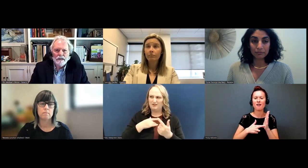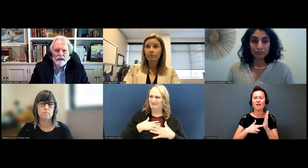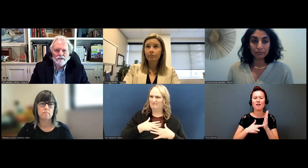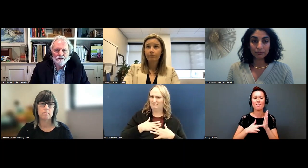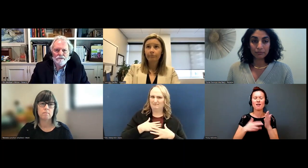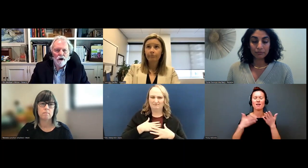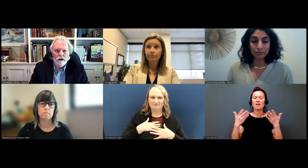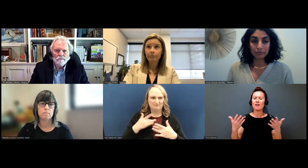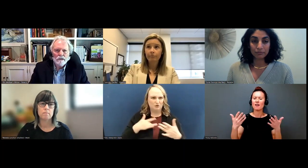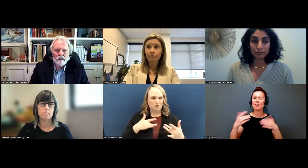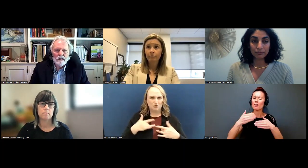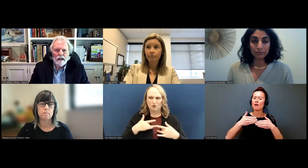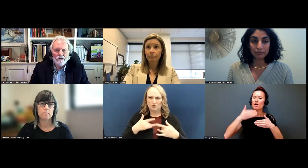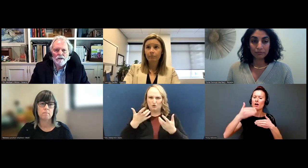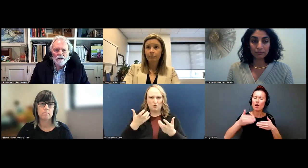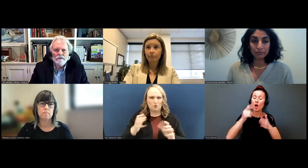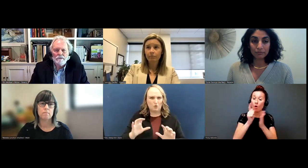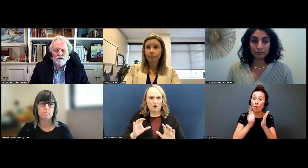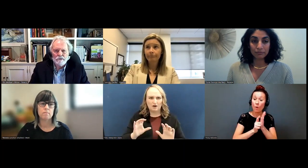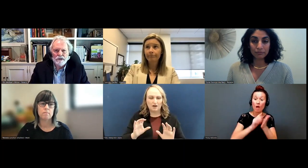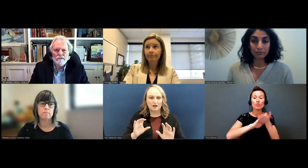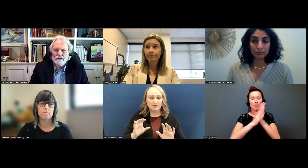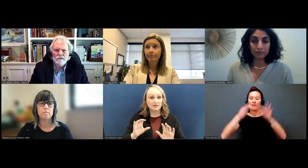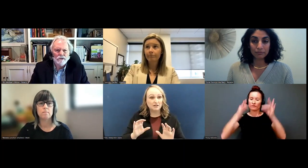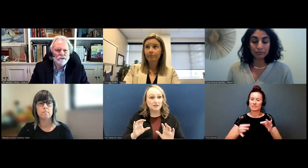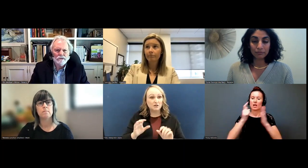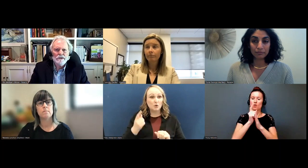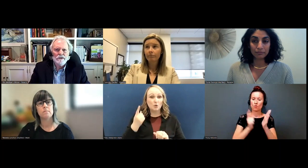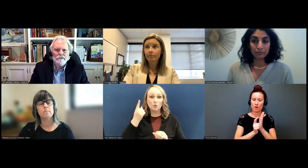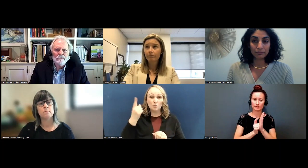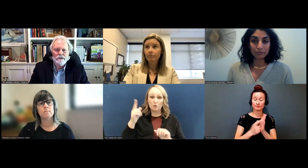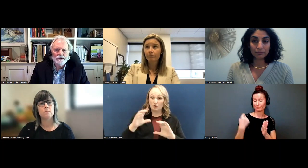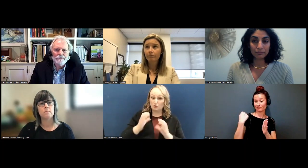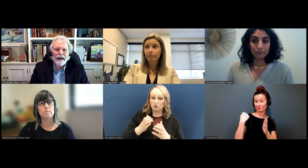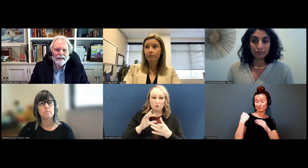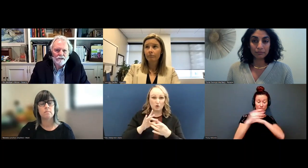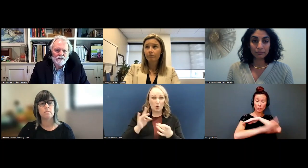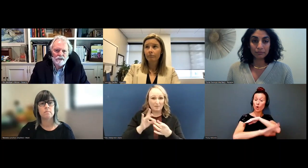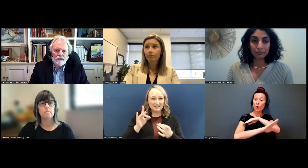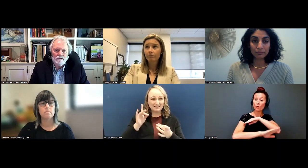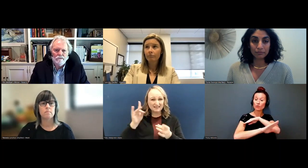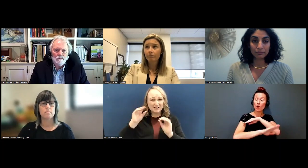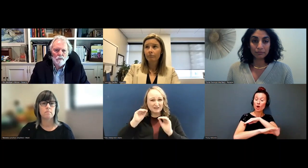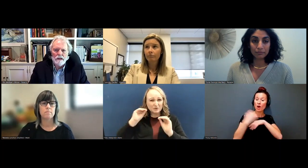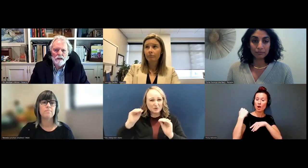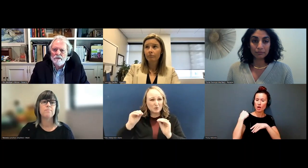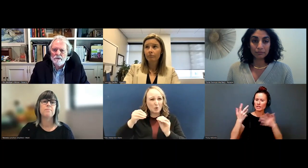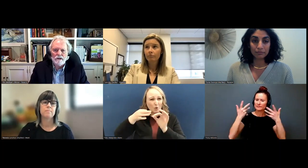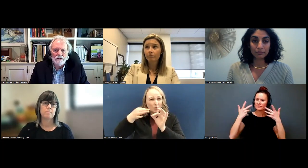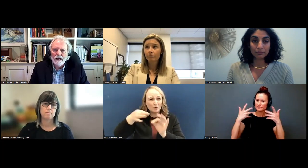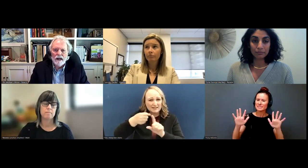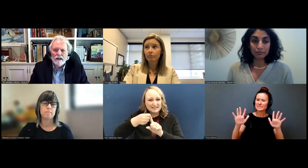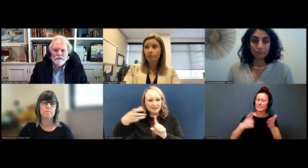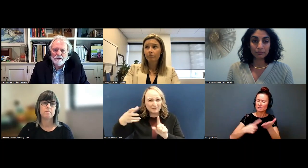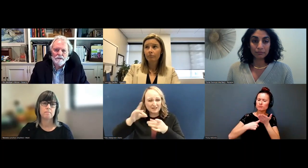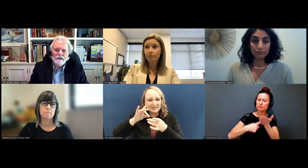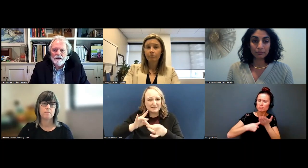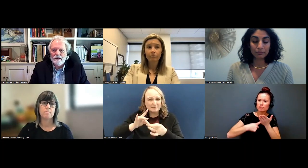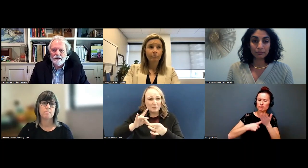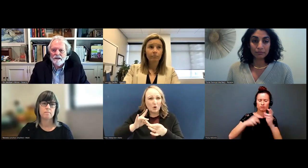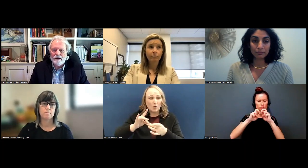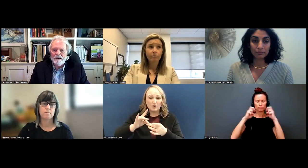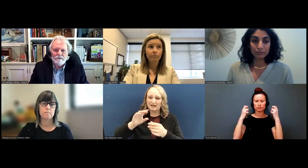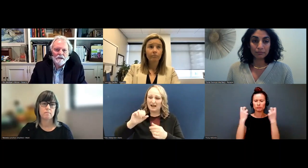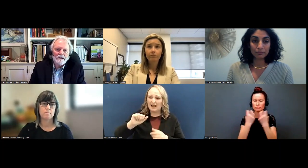Committee last fall. And one of the things groups said was, well, there's really no definition of adequacy in this bill. This could